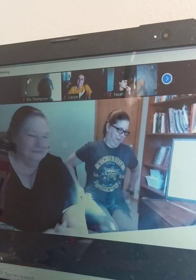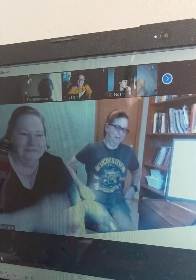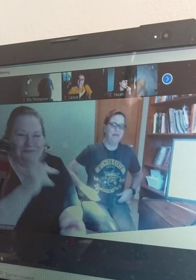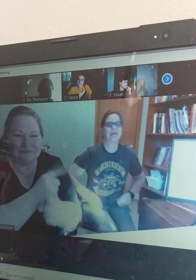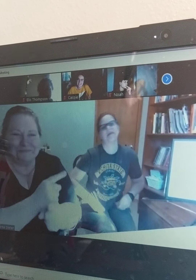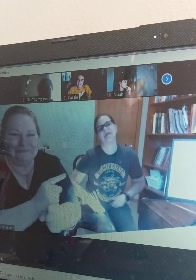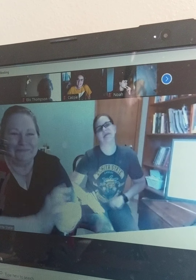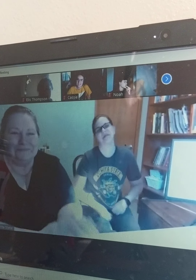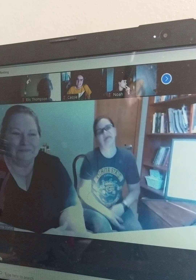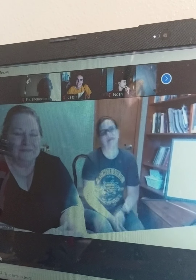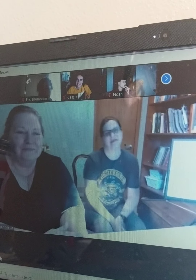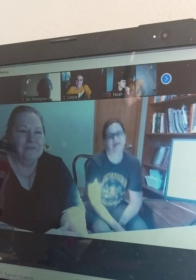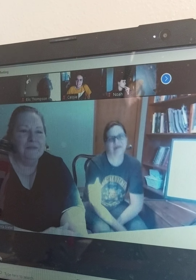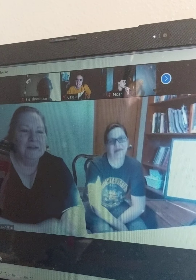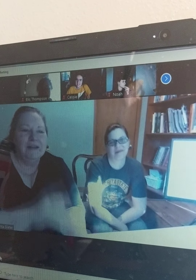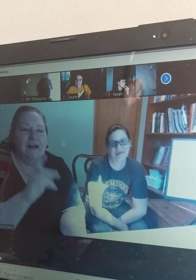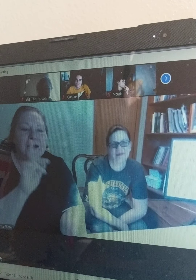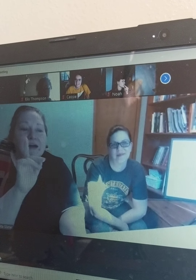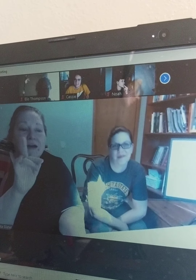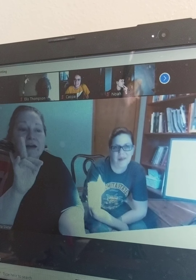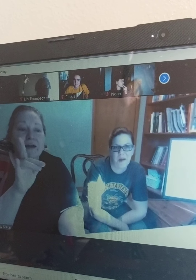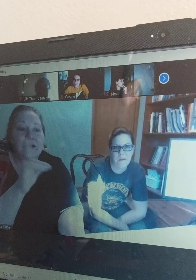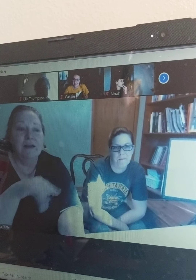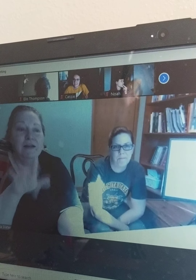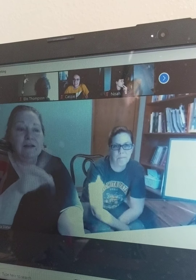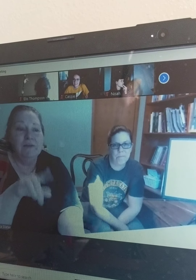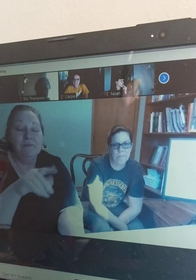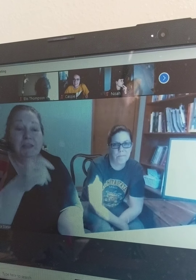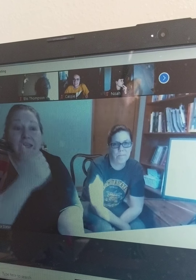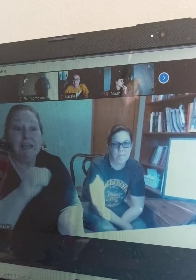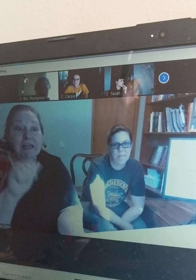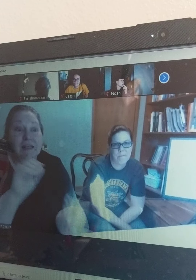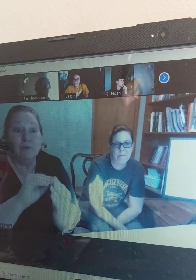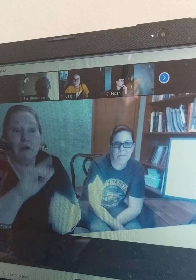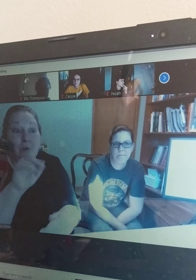Okay, Lorita said it. That has to be outside of the classroom, so I guess not.